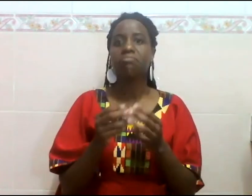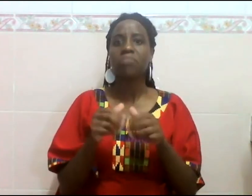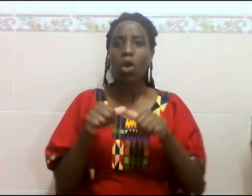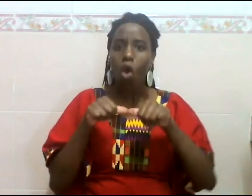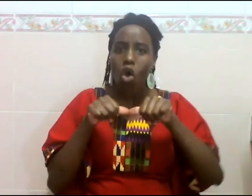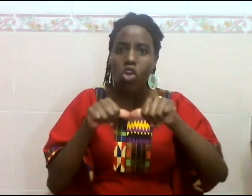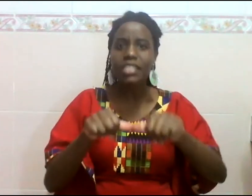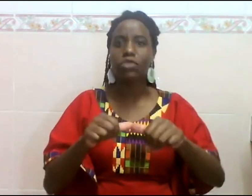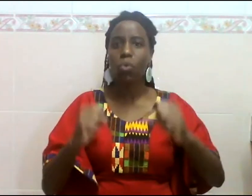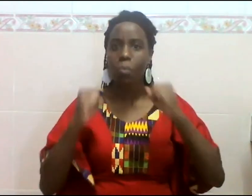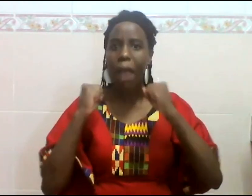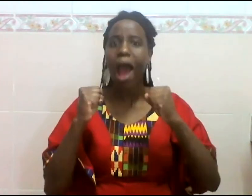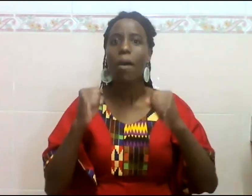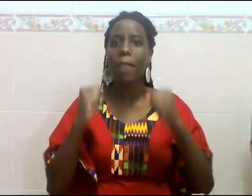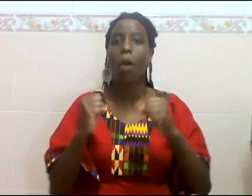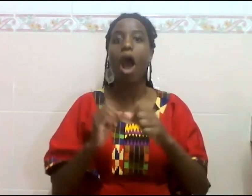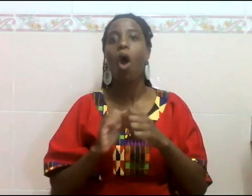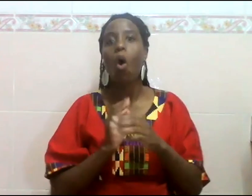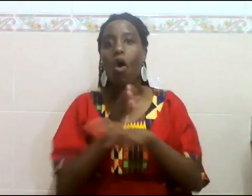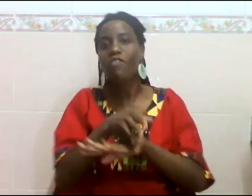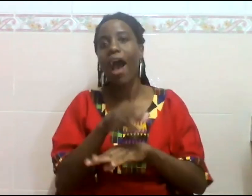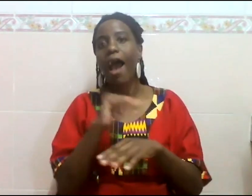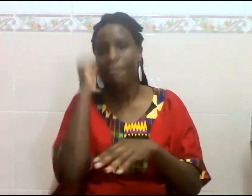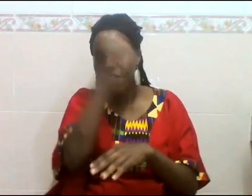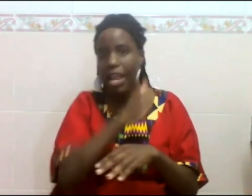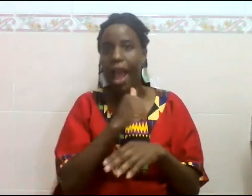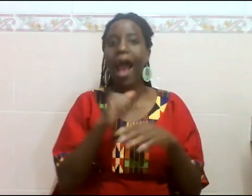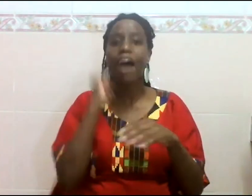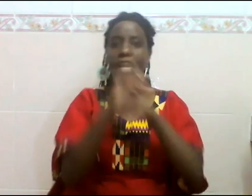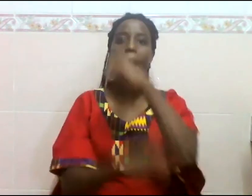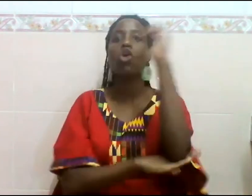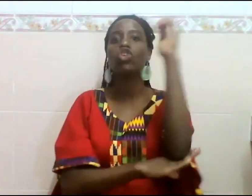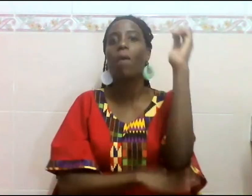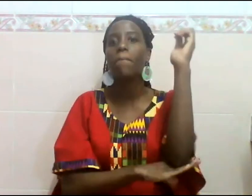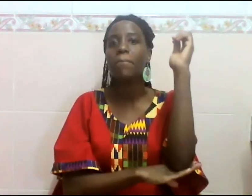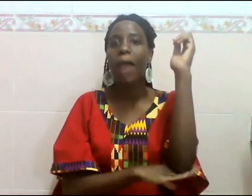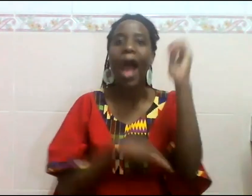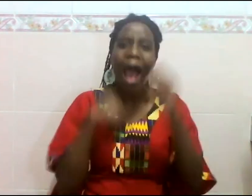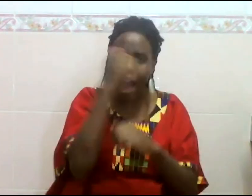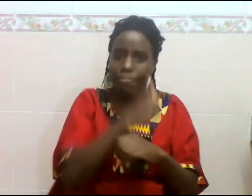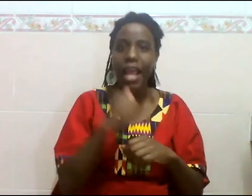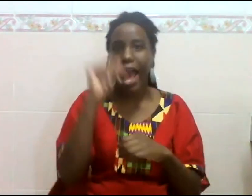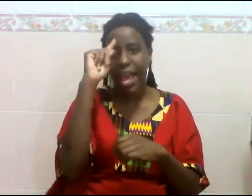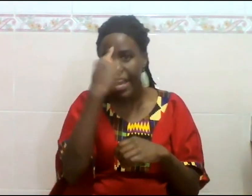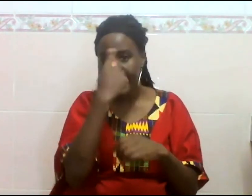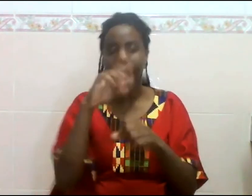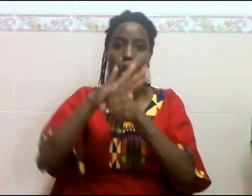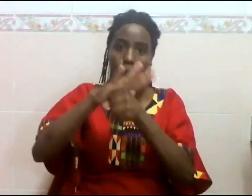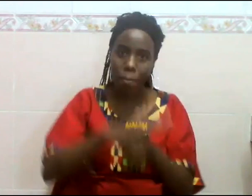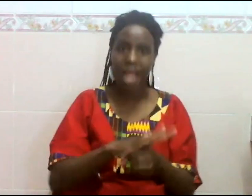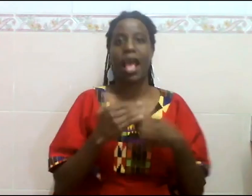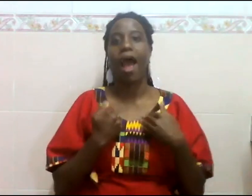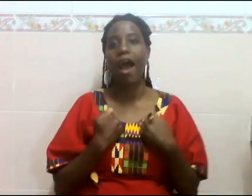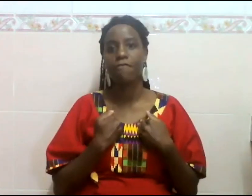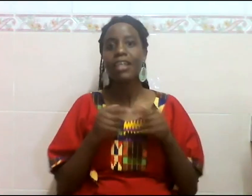white Western world over Asia, with Africa at the bottom. And that even when the science has shifted in terms of the fossils that have